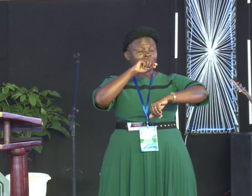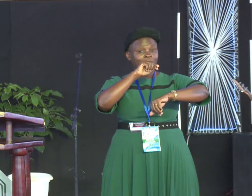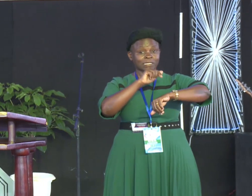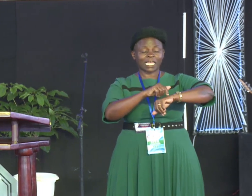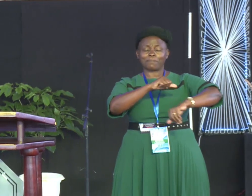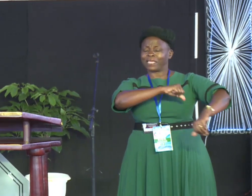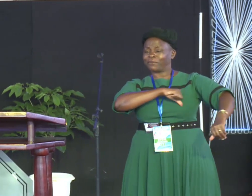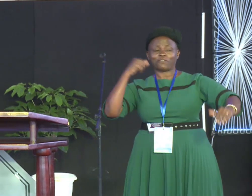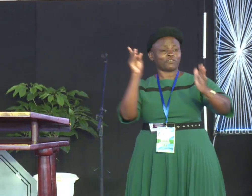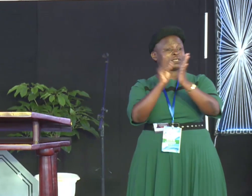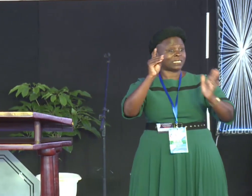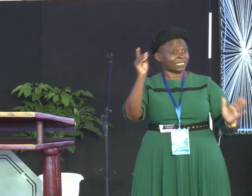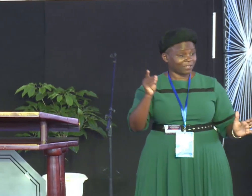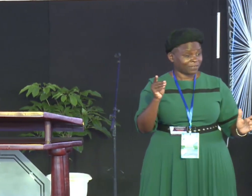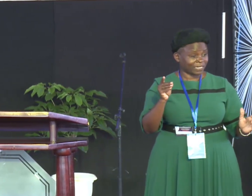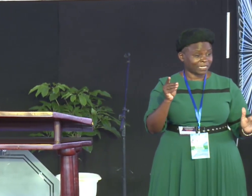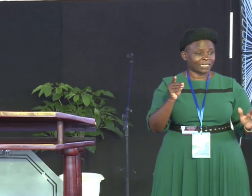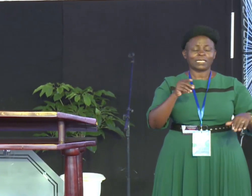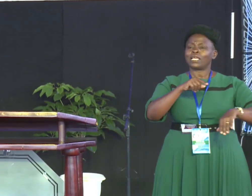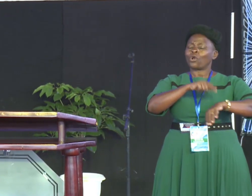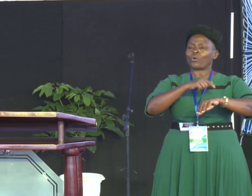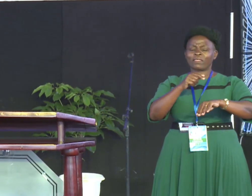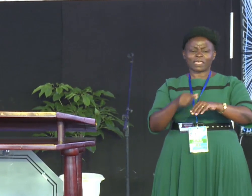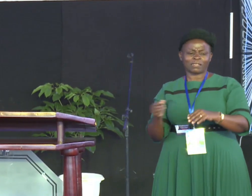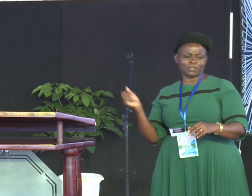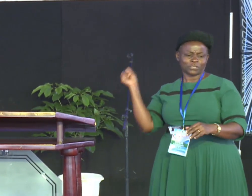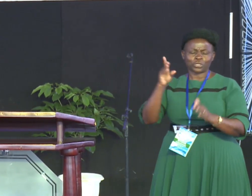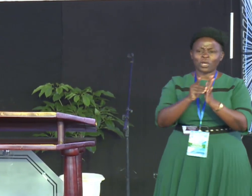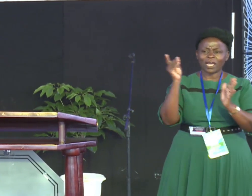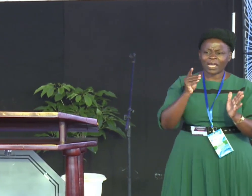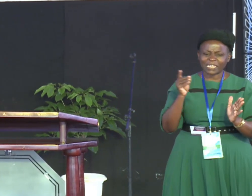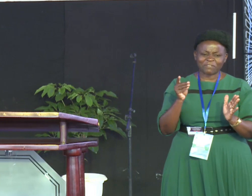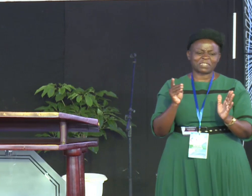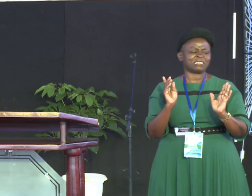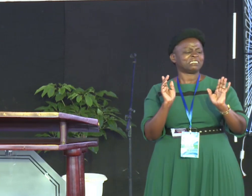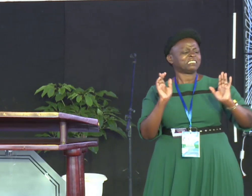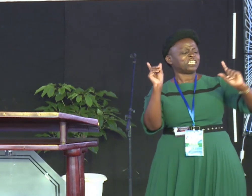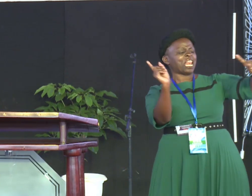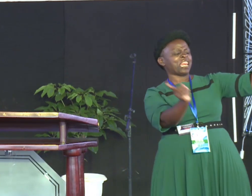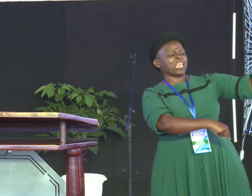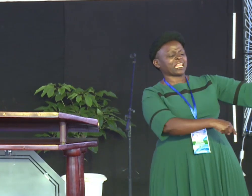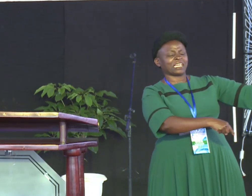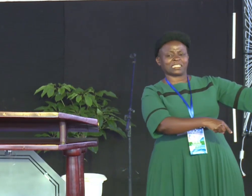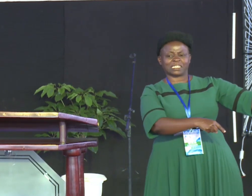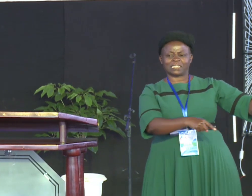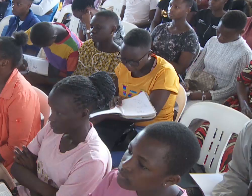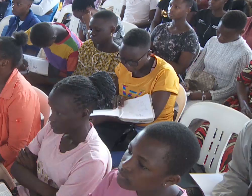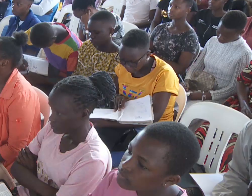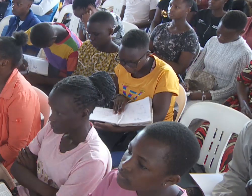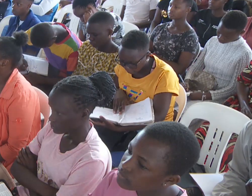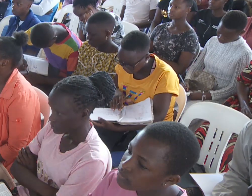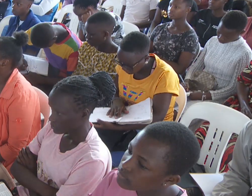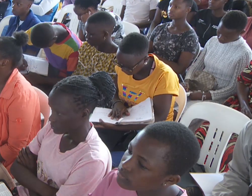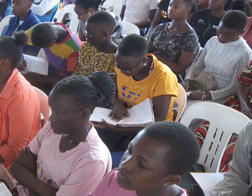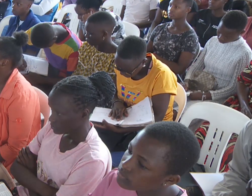yagaanibwa we yasuulibwa eyo we yalekebwawo yali afunye ekiseera ekibeera